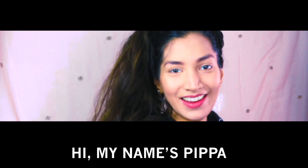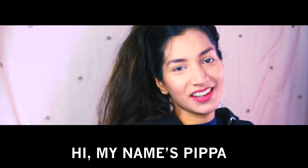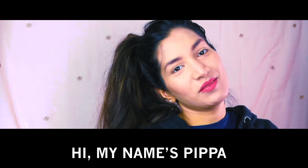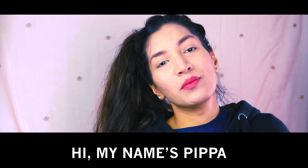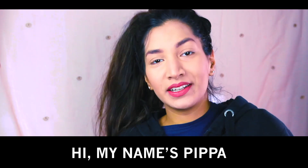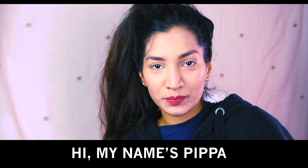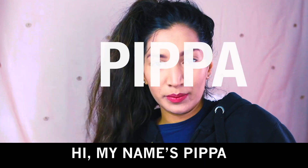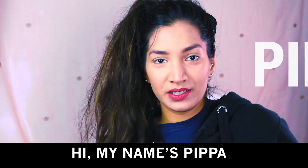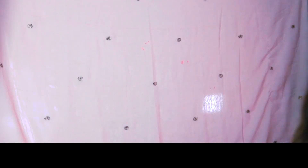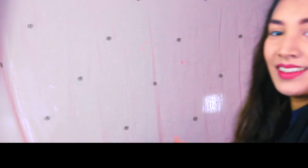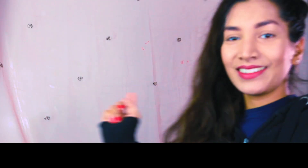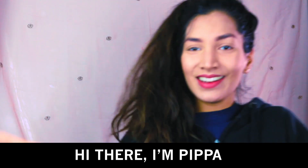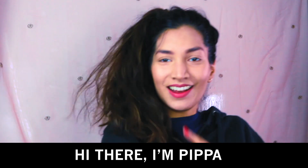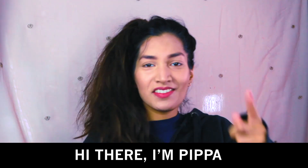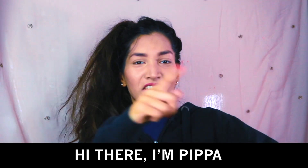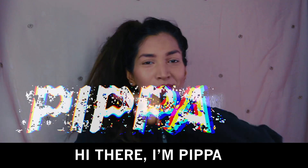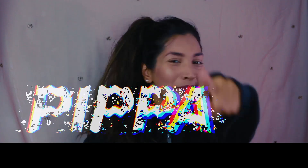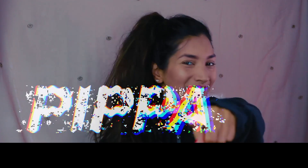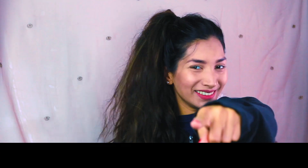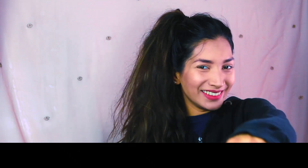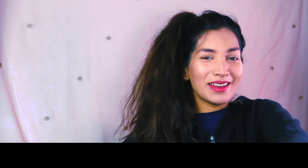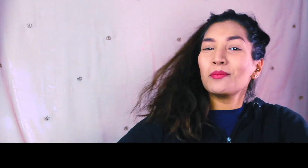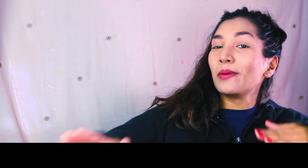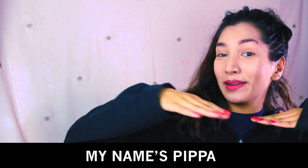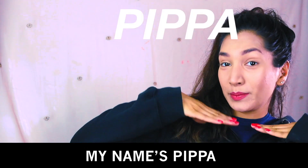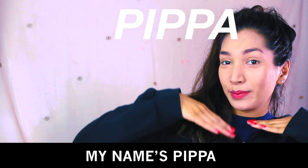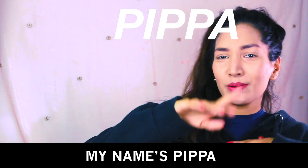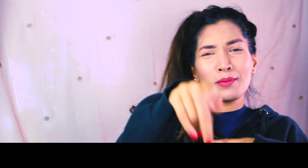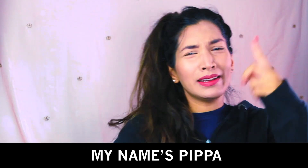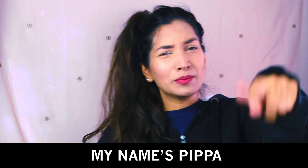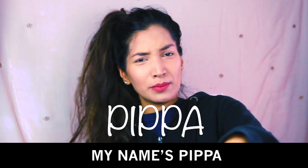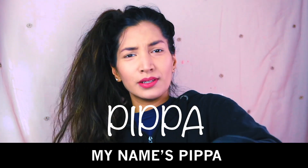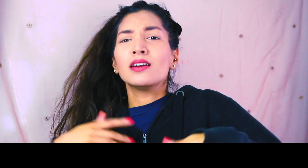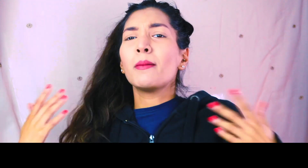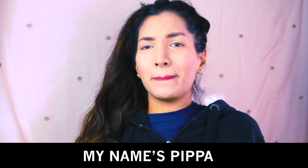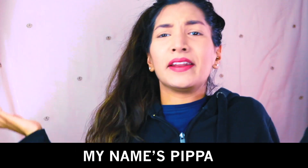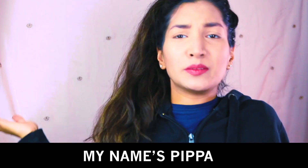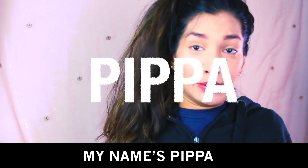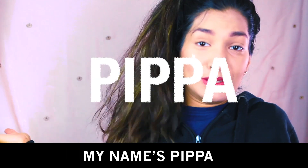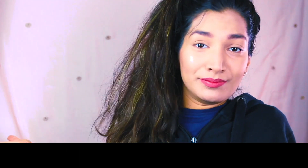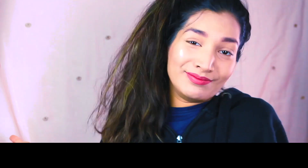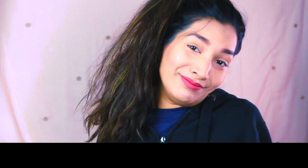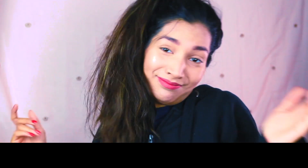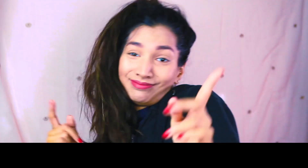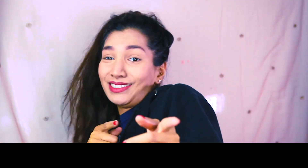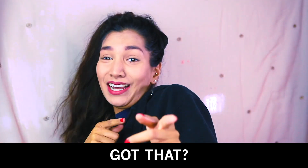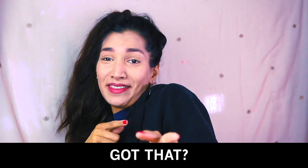Hi, my name's Pippa. Hi there, I'm Pippa. My name's Pippa, my name's Pippa, my name's Pippa. Got